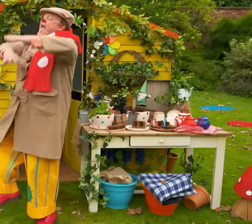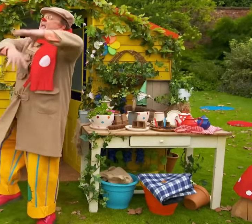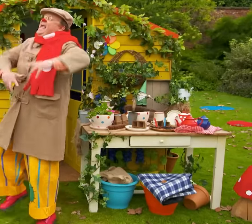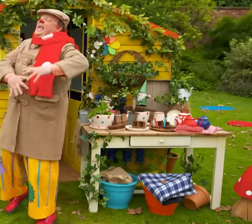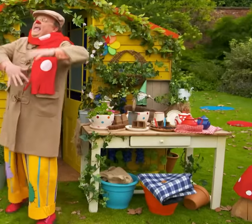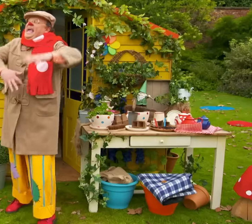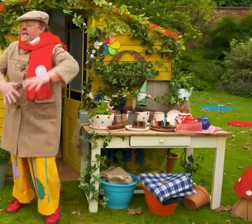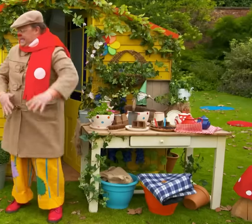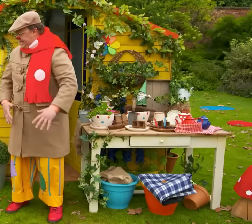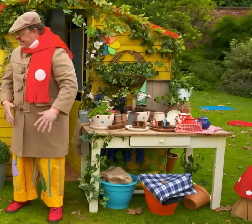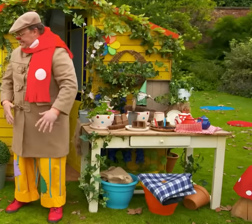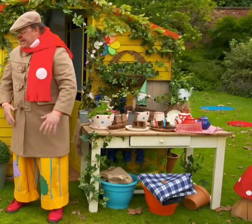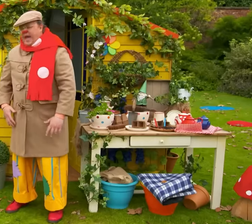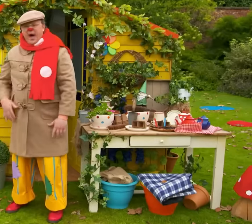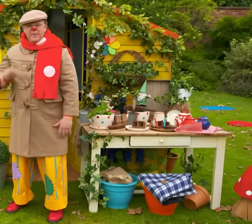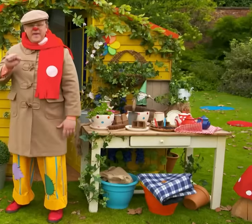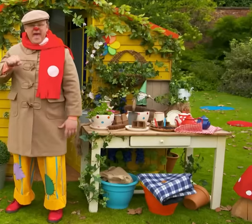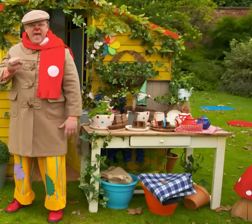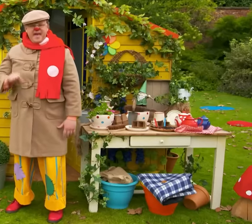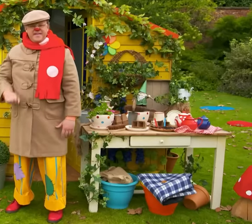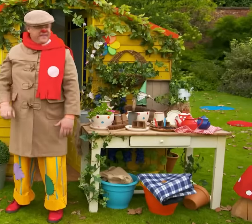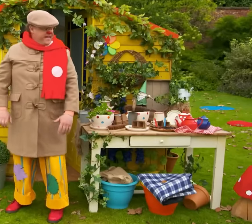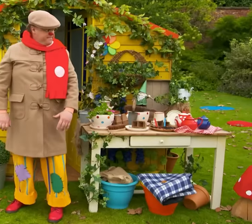there. Oh, yes.